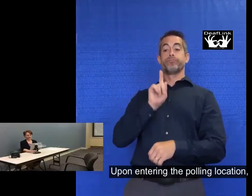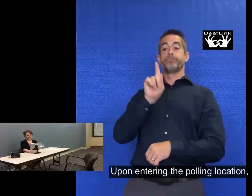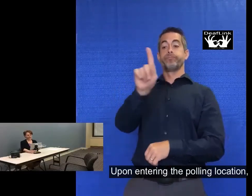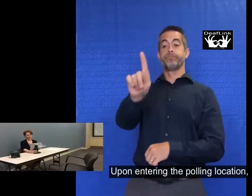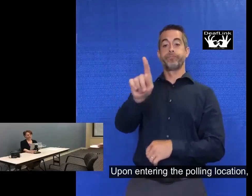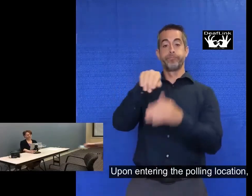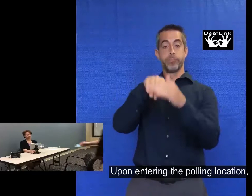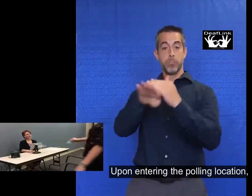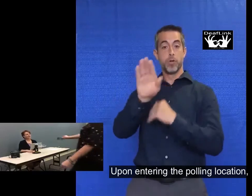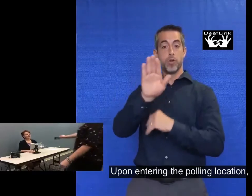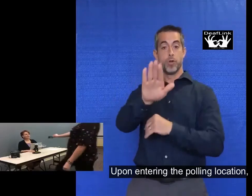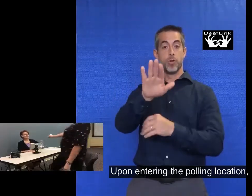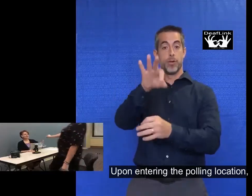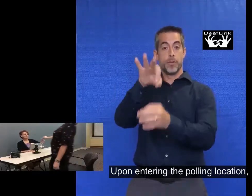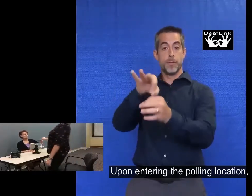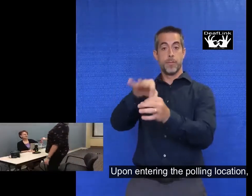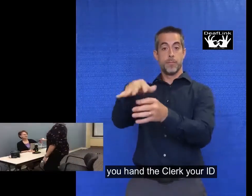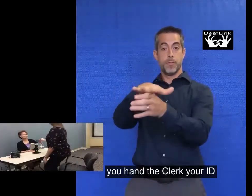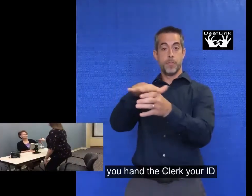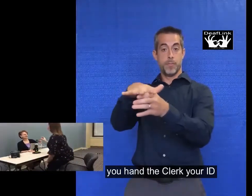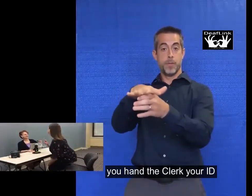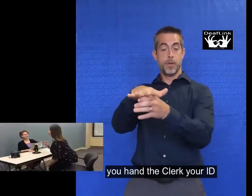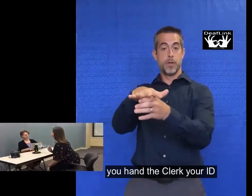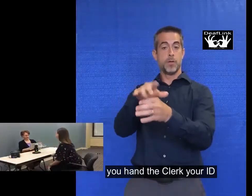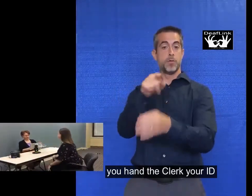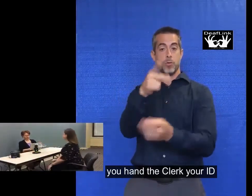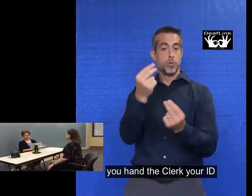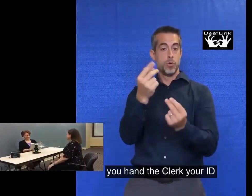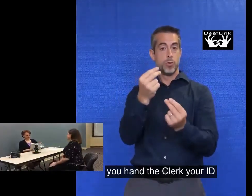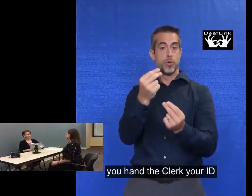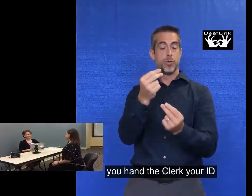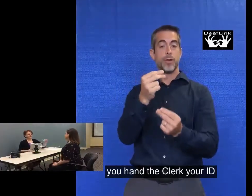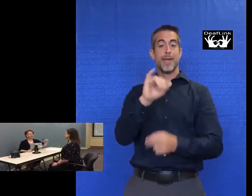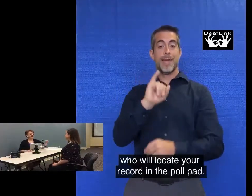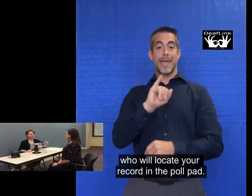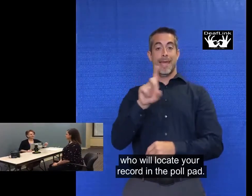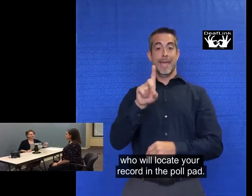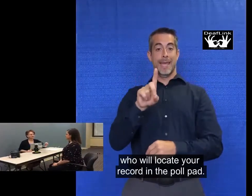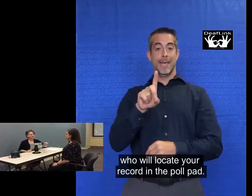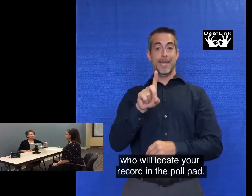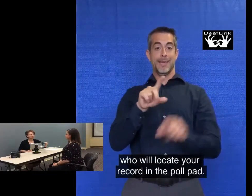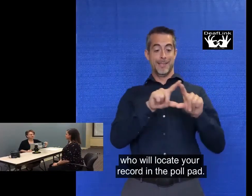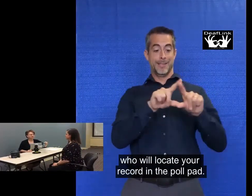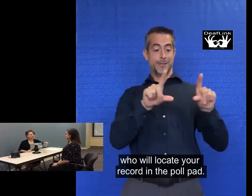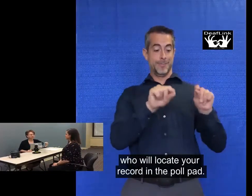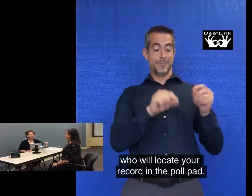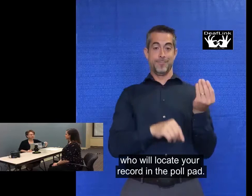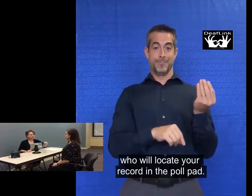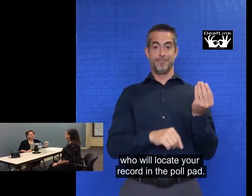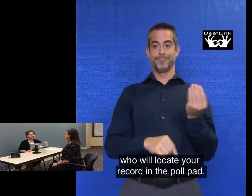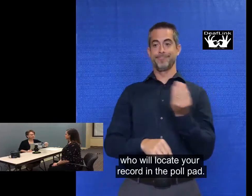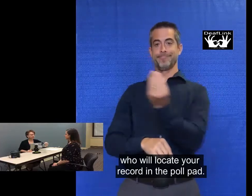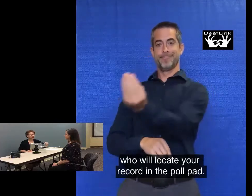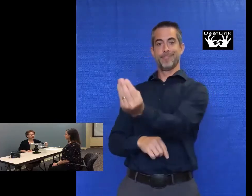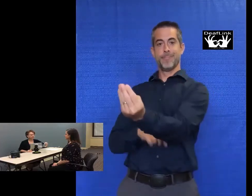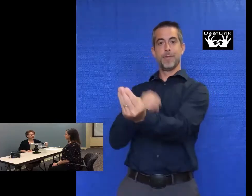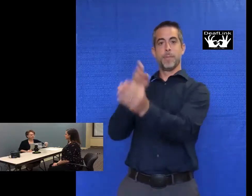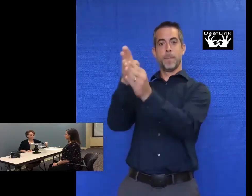Upon entering the polling location, hand the clerk your ID, who will locate your record in the poll